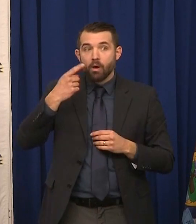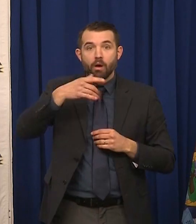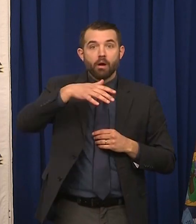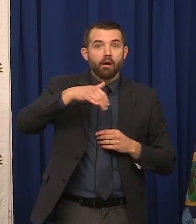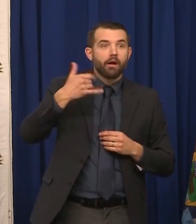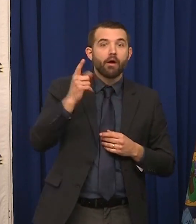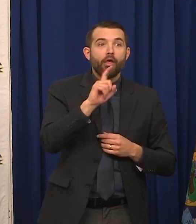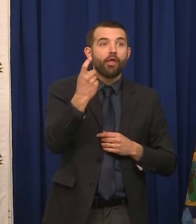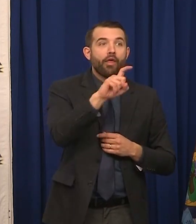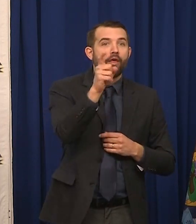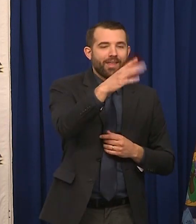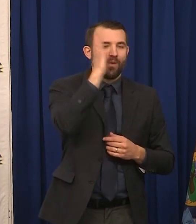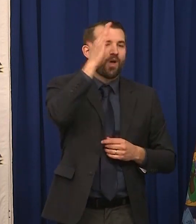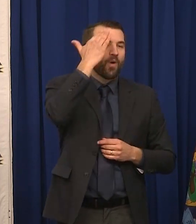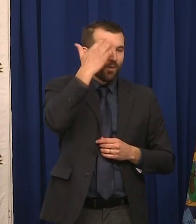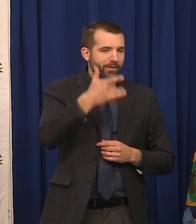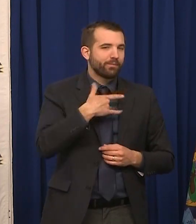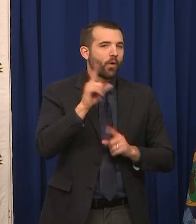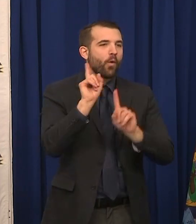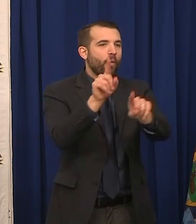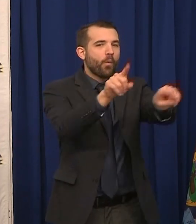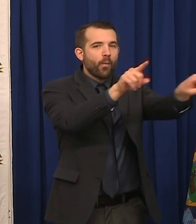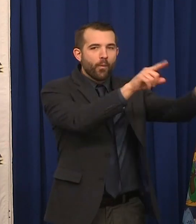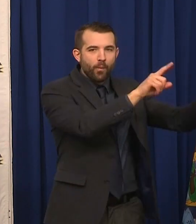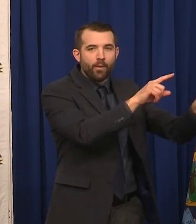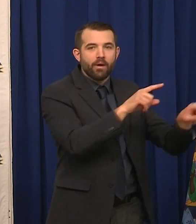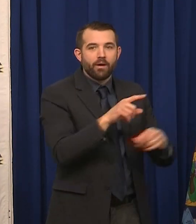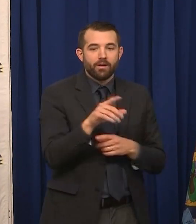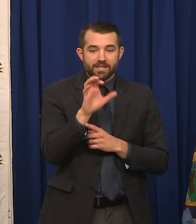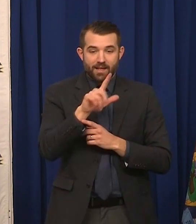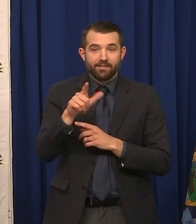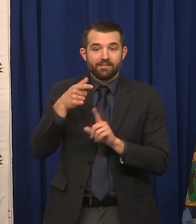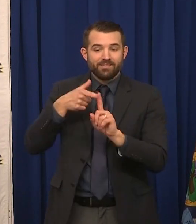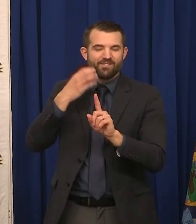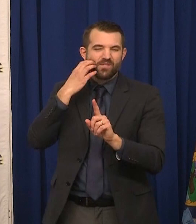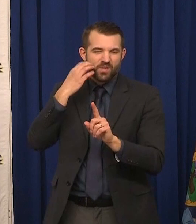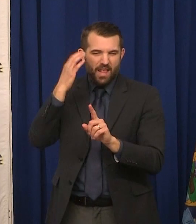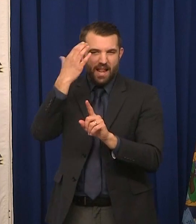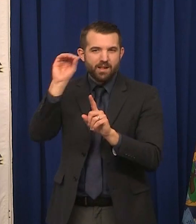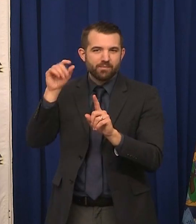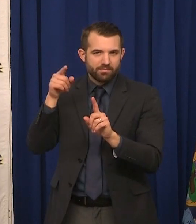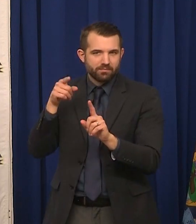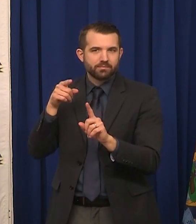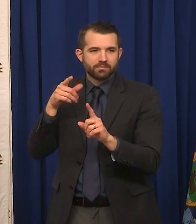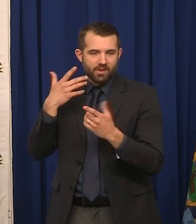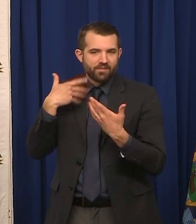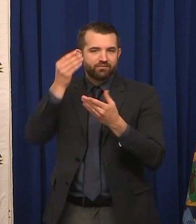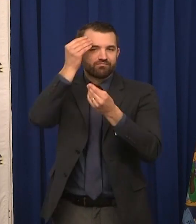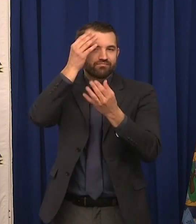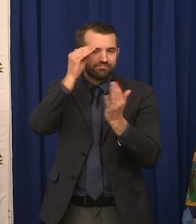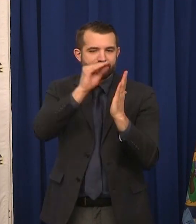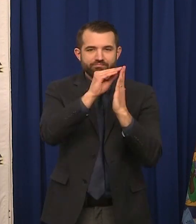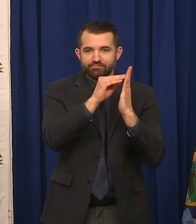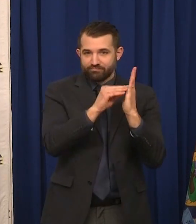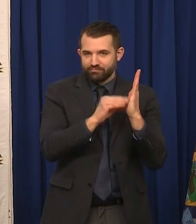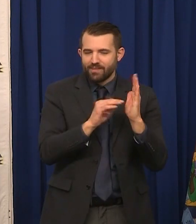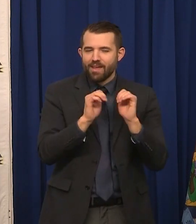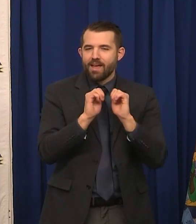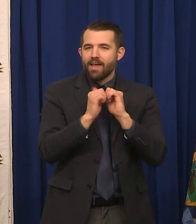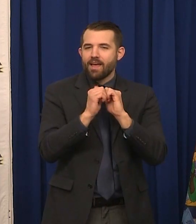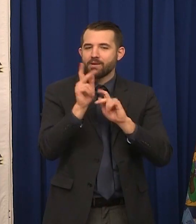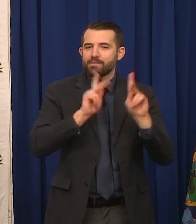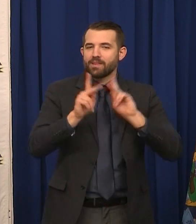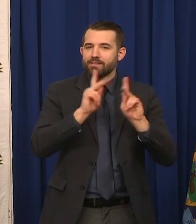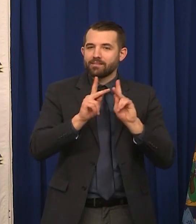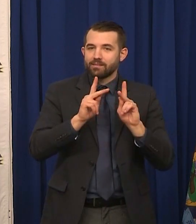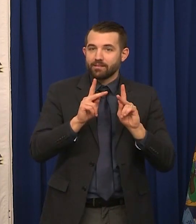are people straying from their home address that they have. And in that respect, it does appear that social